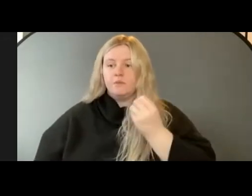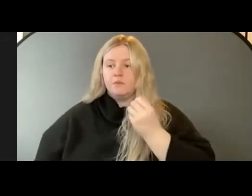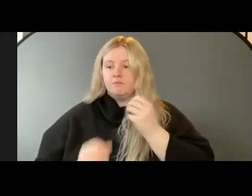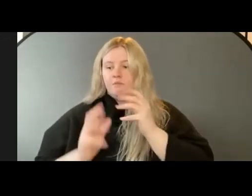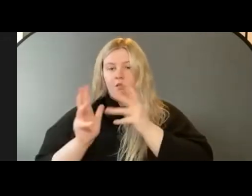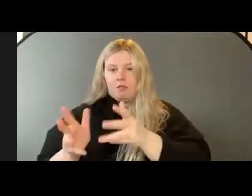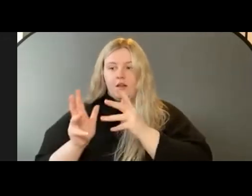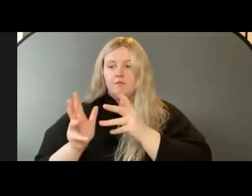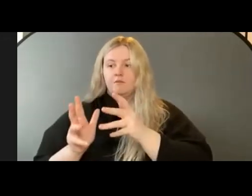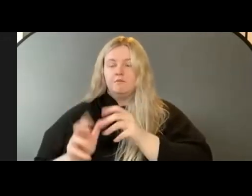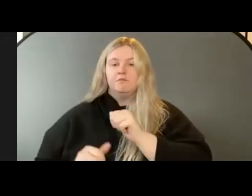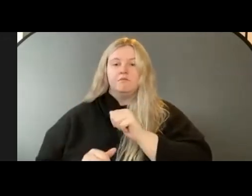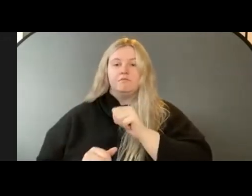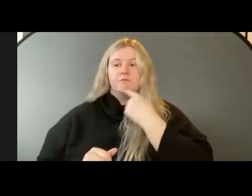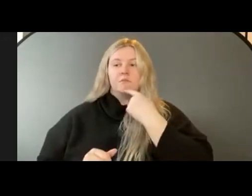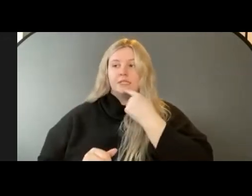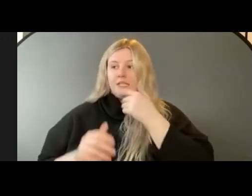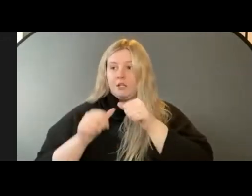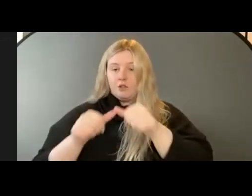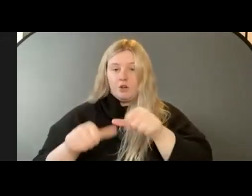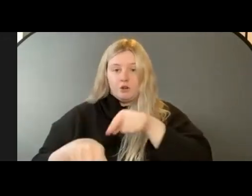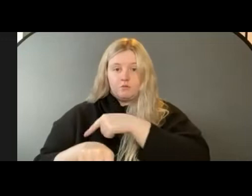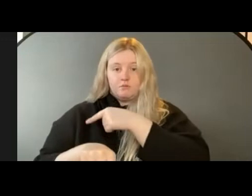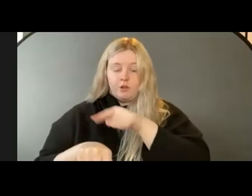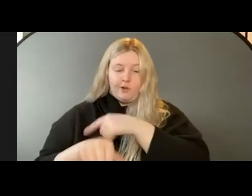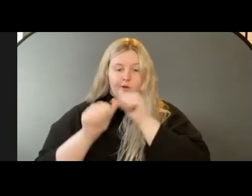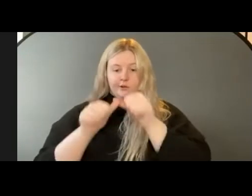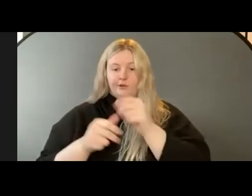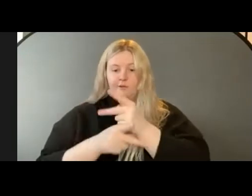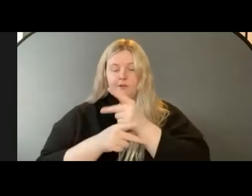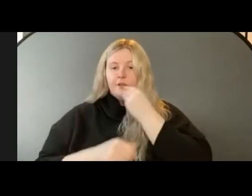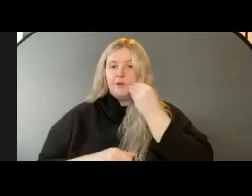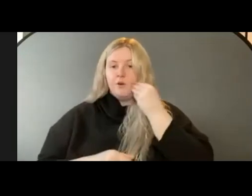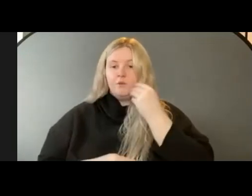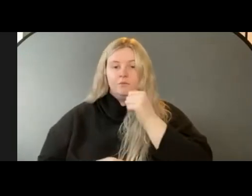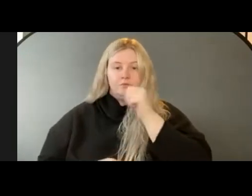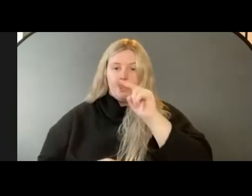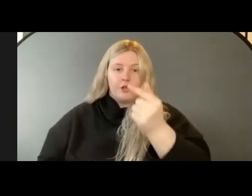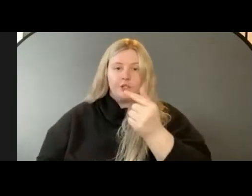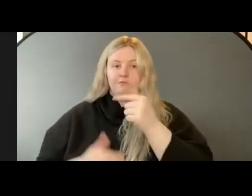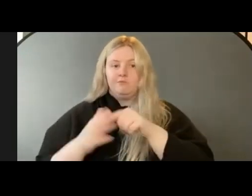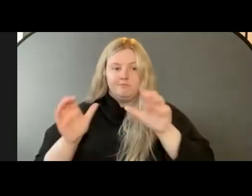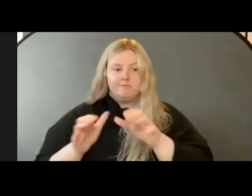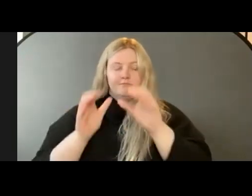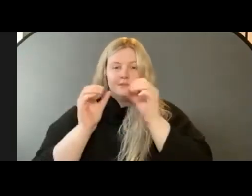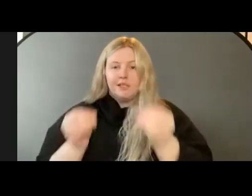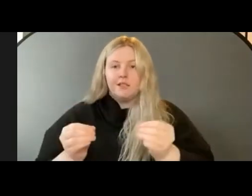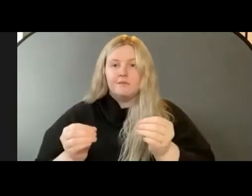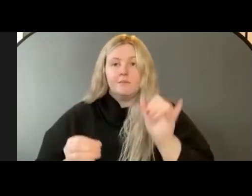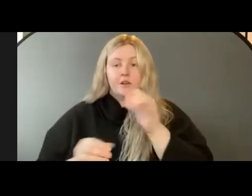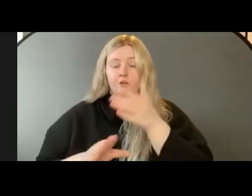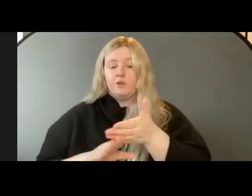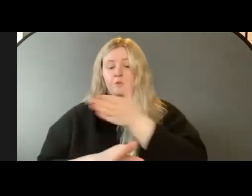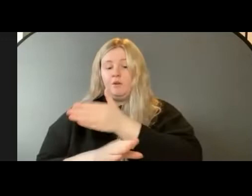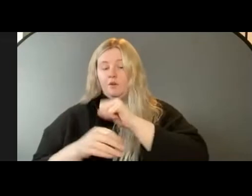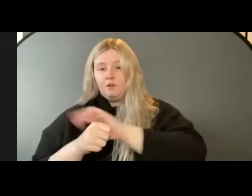report stating that long-term care system was inadequate, nothing was done. And let's not forget, prior to the pandemic, the press